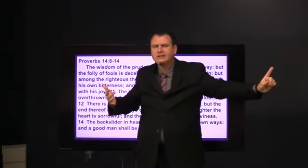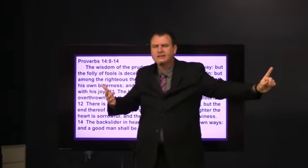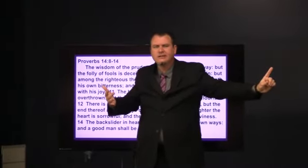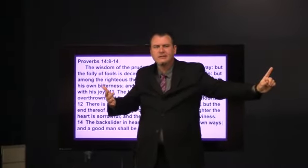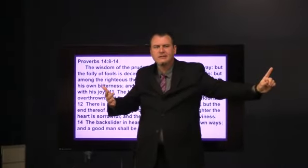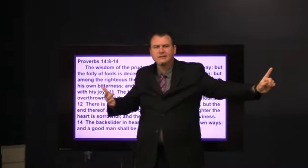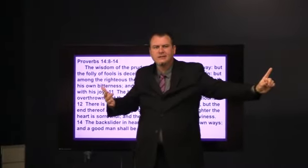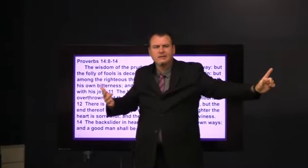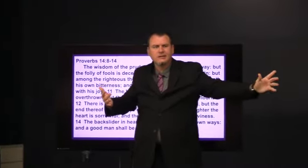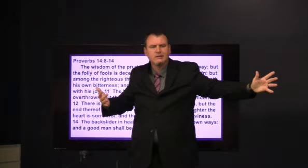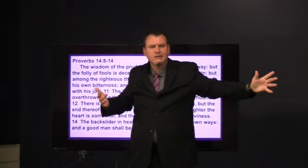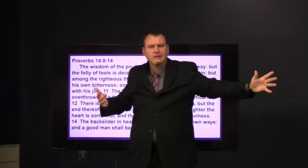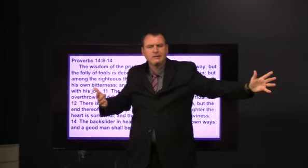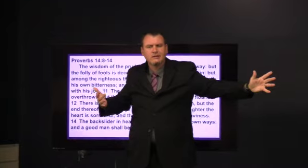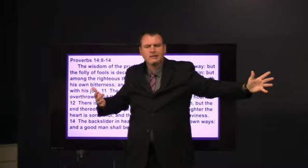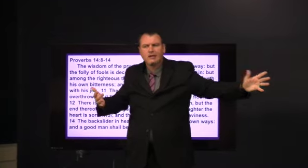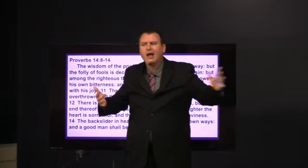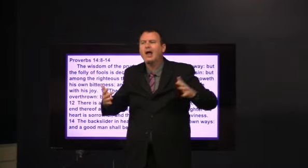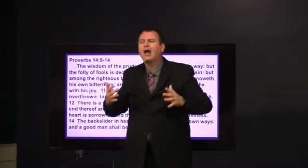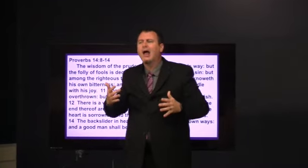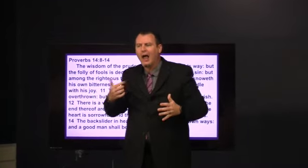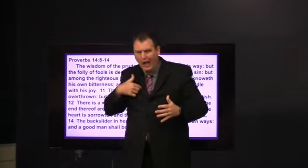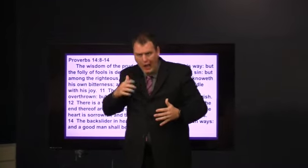down, and you're going further and further astray.